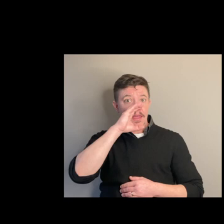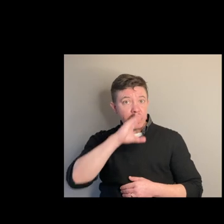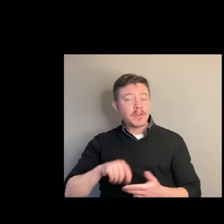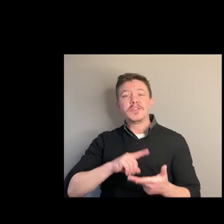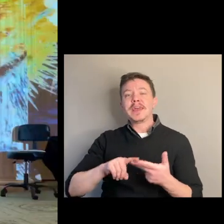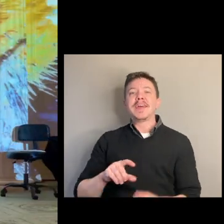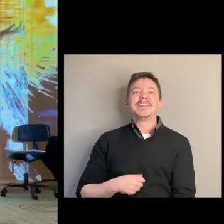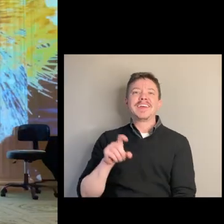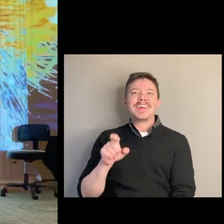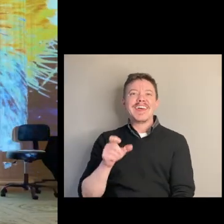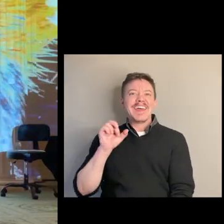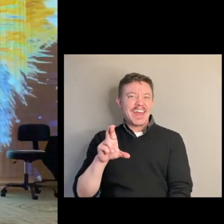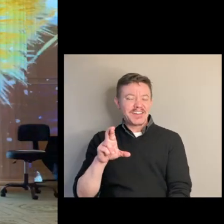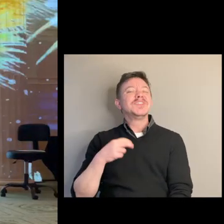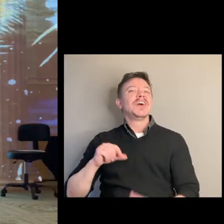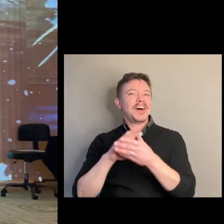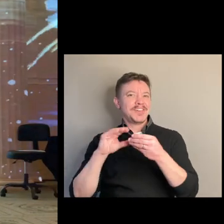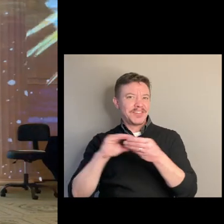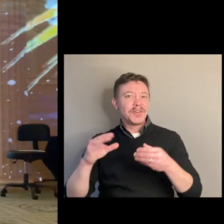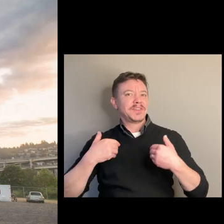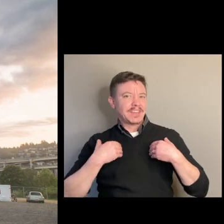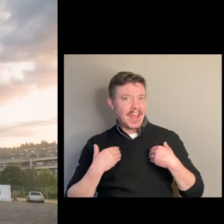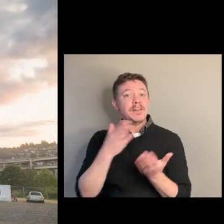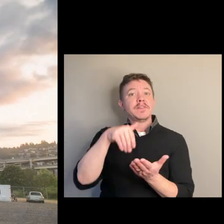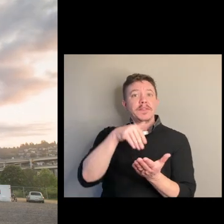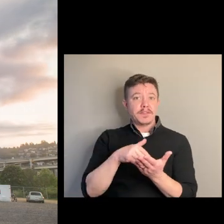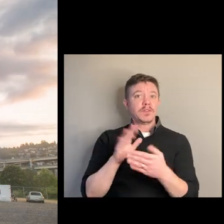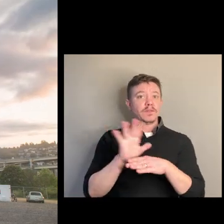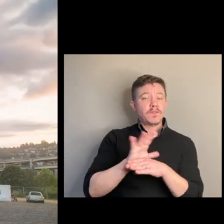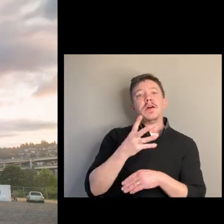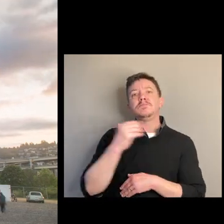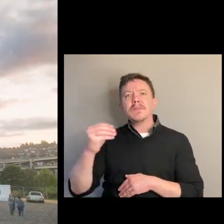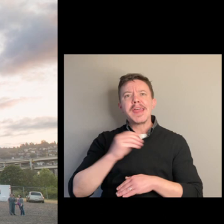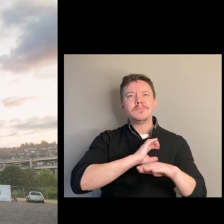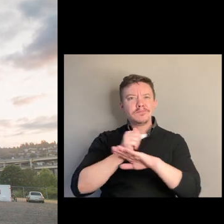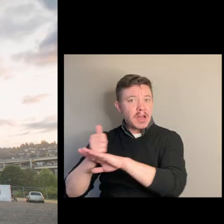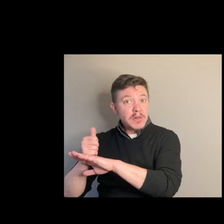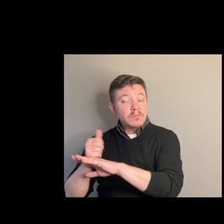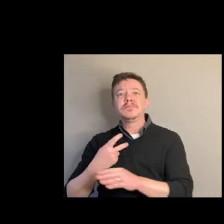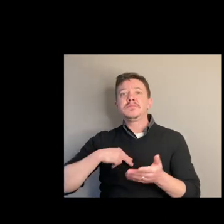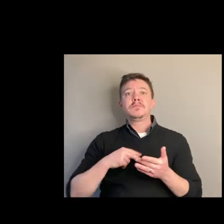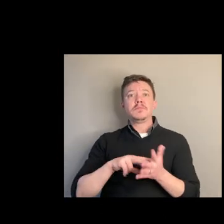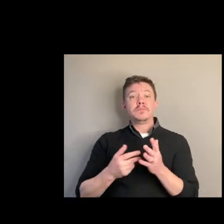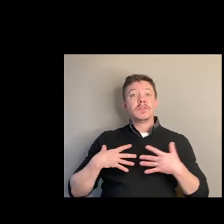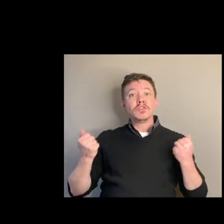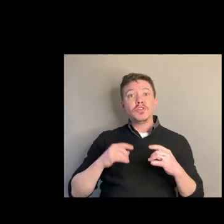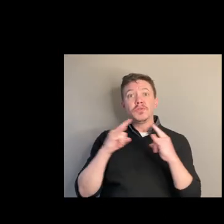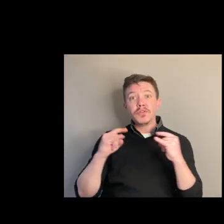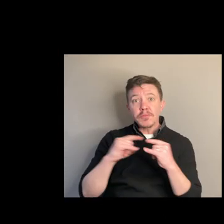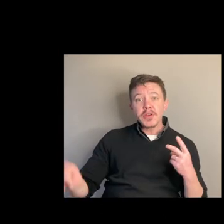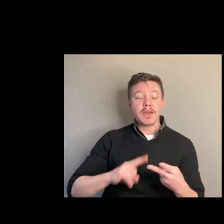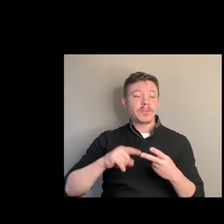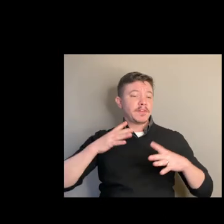movies, animation, and XR stories at the Whitsell Auditorium and pop-up summer cinemas. It means sold-out youth summer